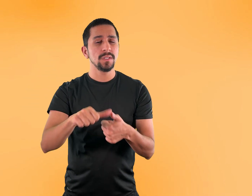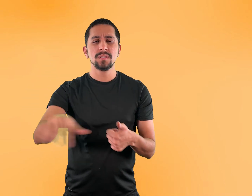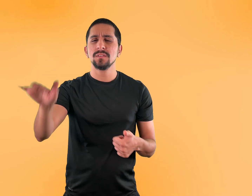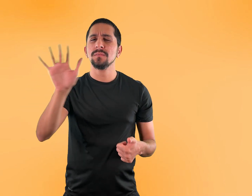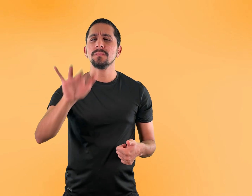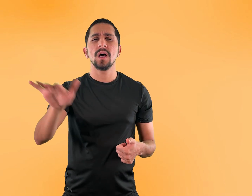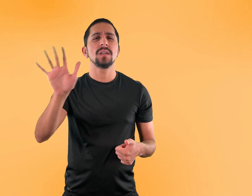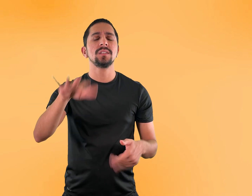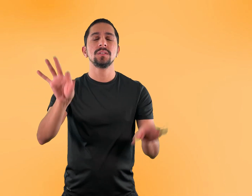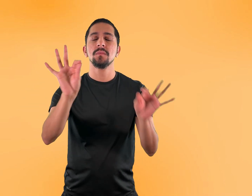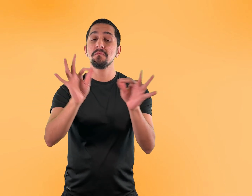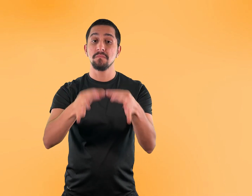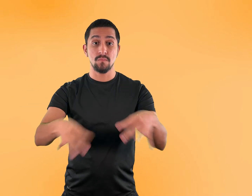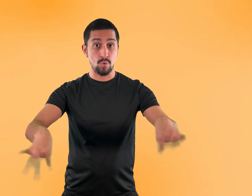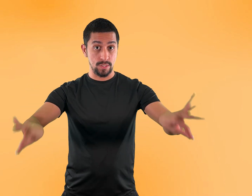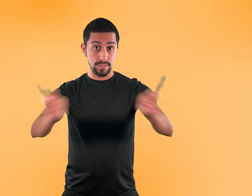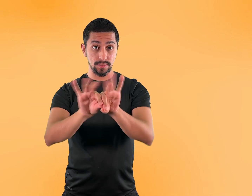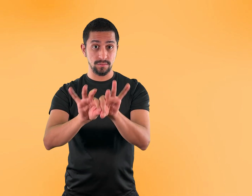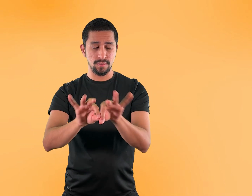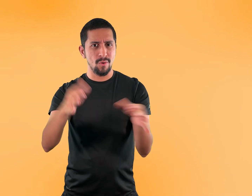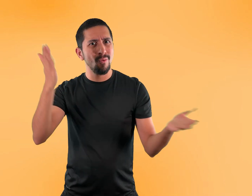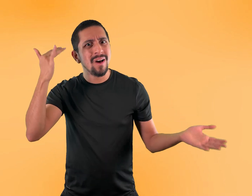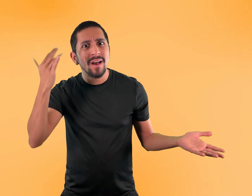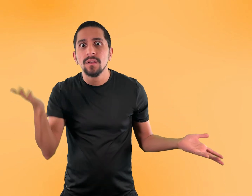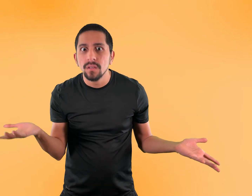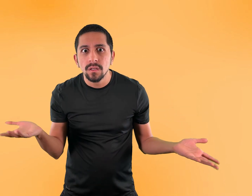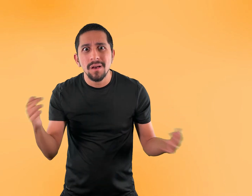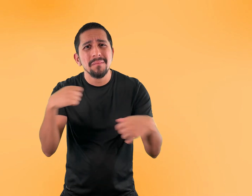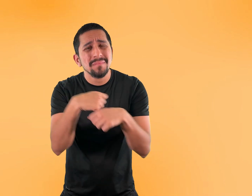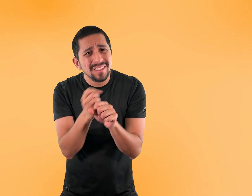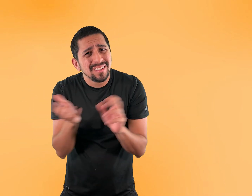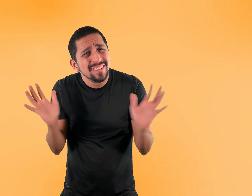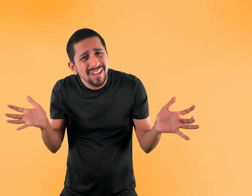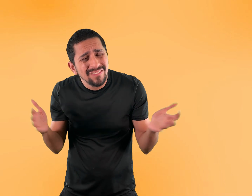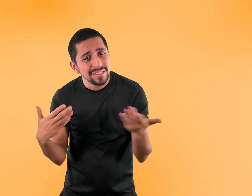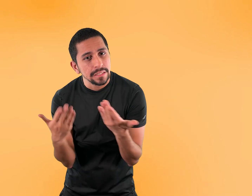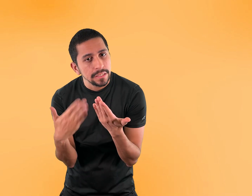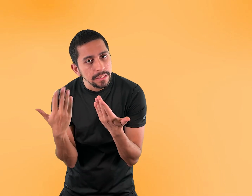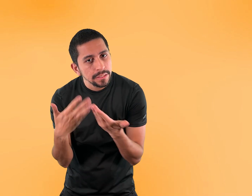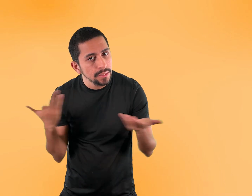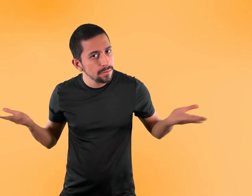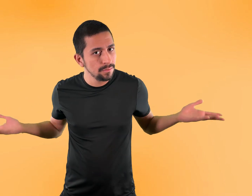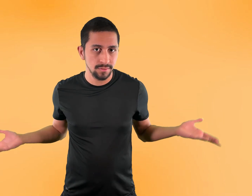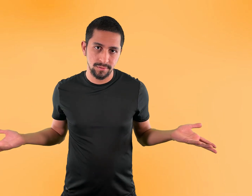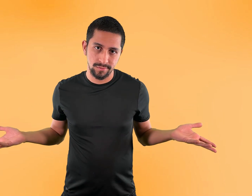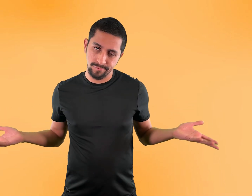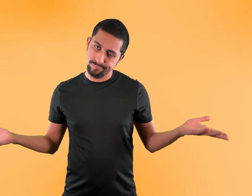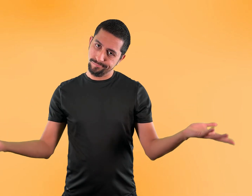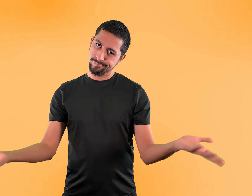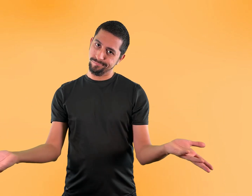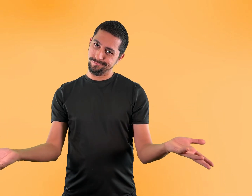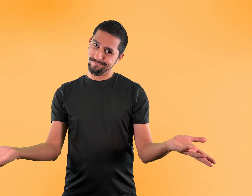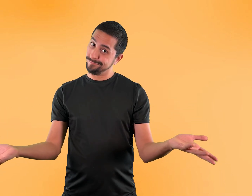Remember, fingerspelling is a tool that makes our conversations richer and more precise.